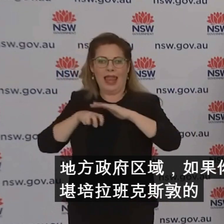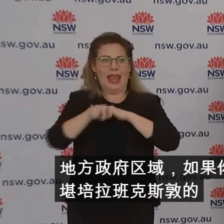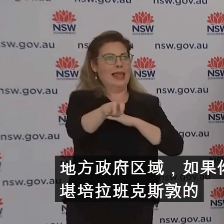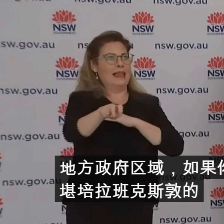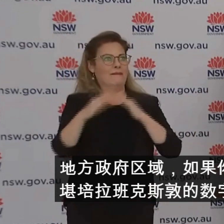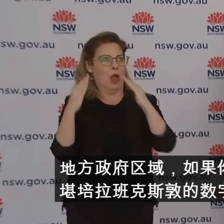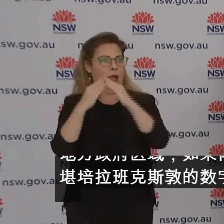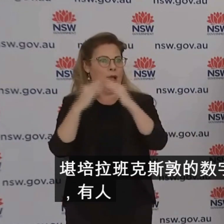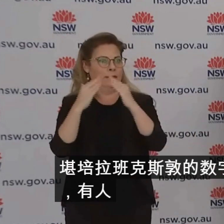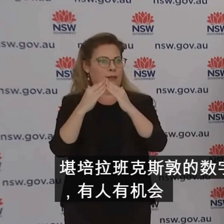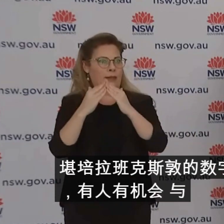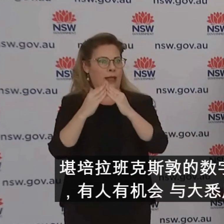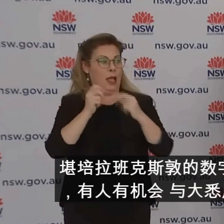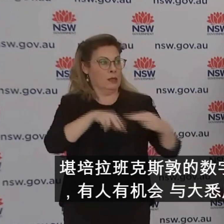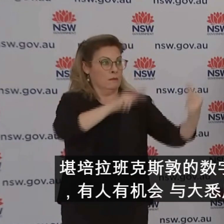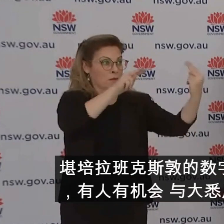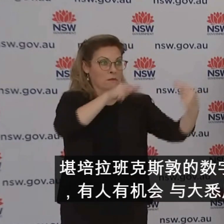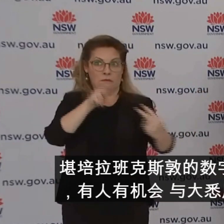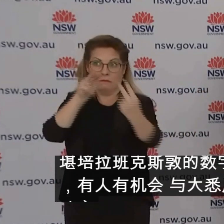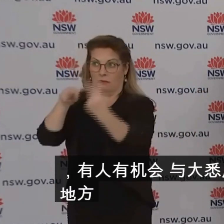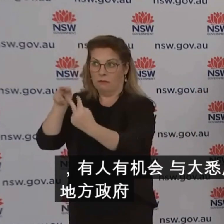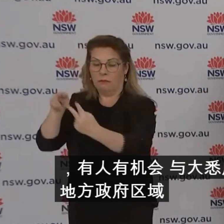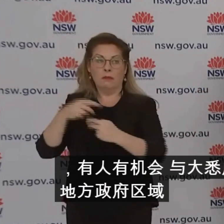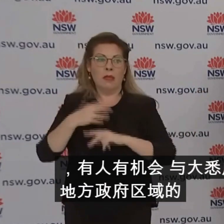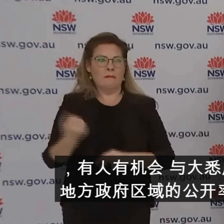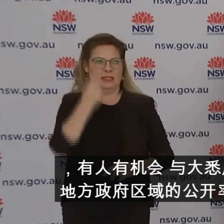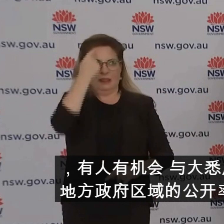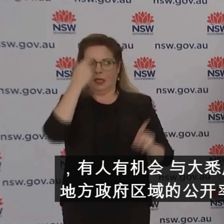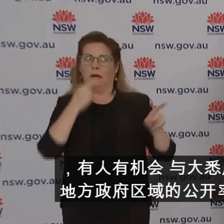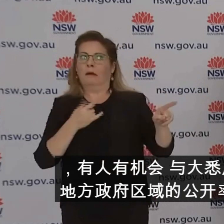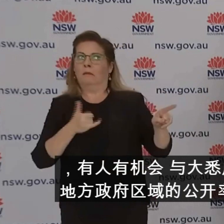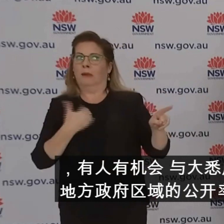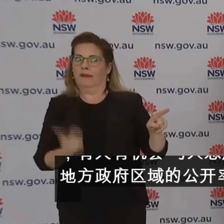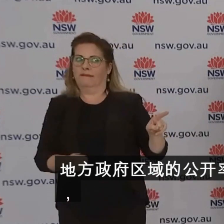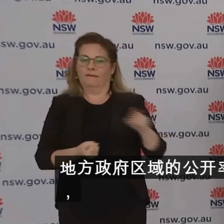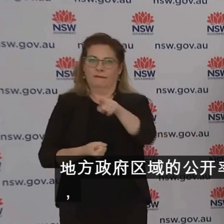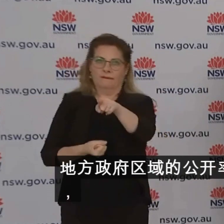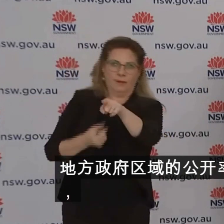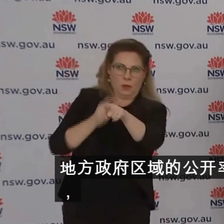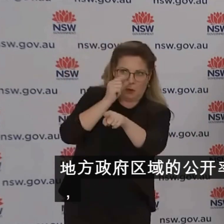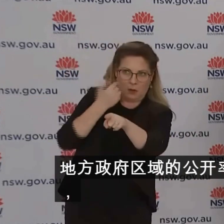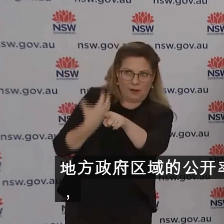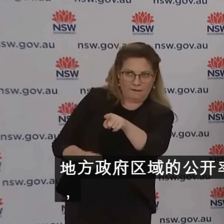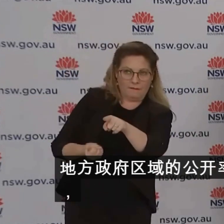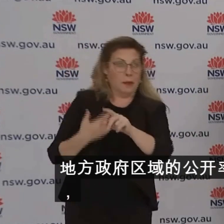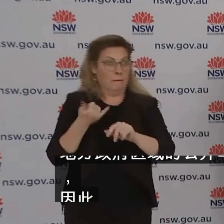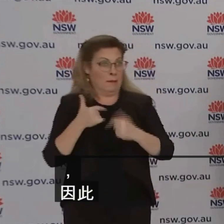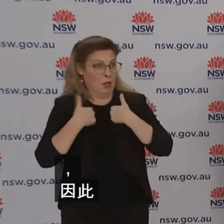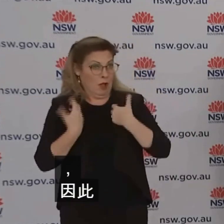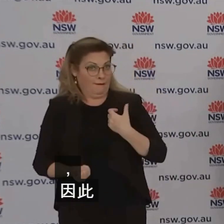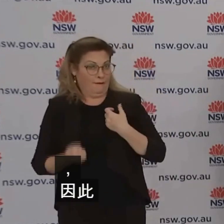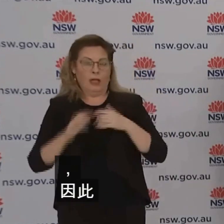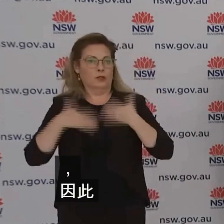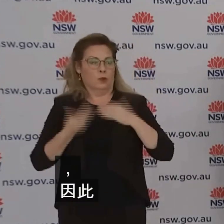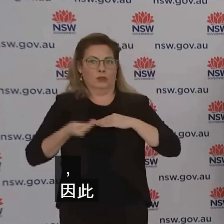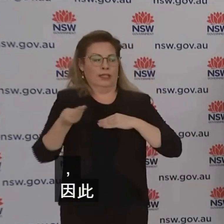Canterbury Bankstown, the chances of someone having COVID in that local government area are very high compared to other parts of Greater Sydney.